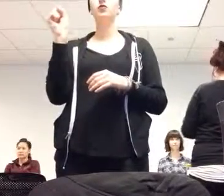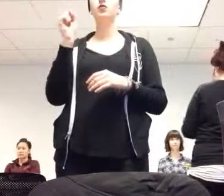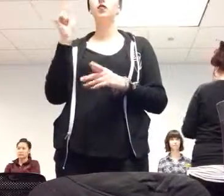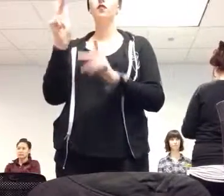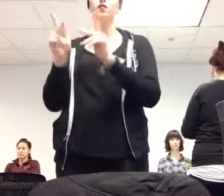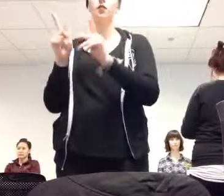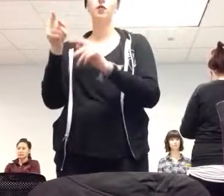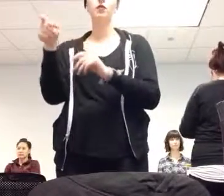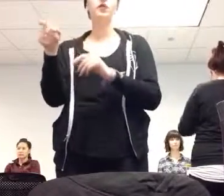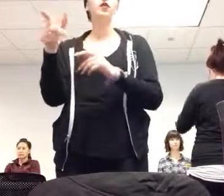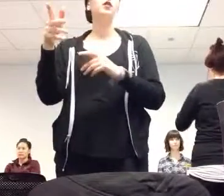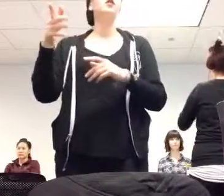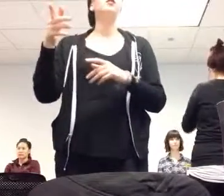30 million dead.